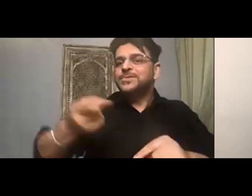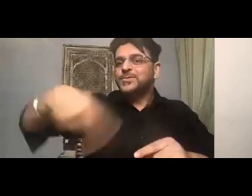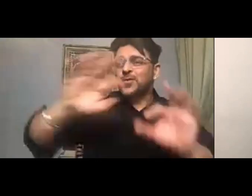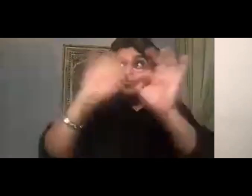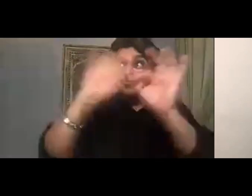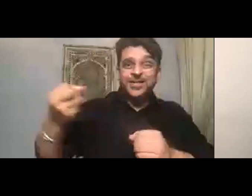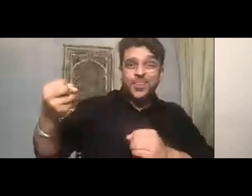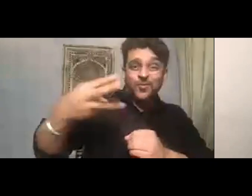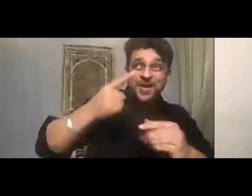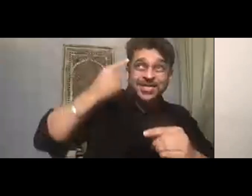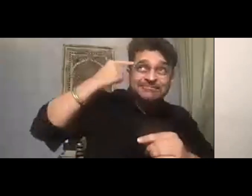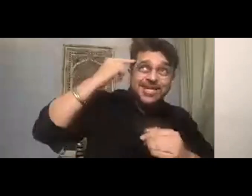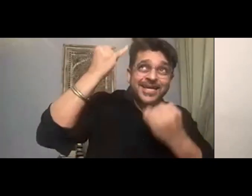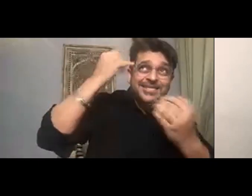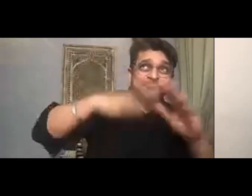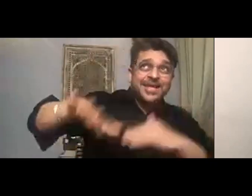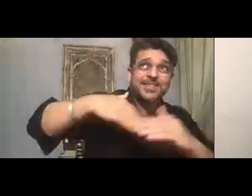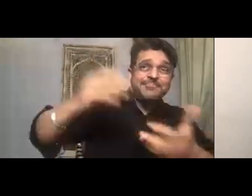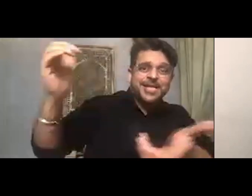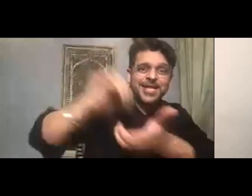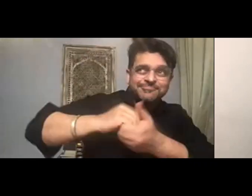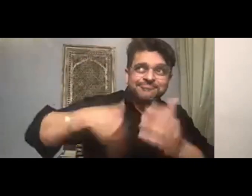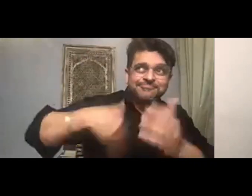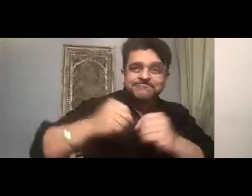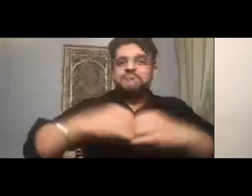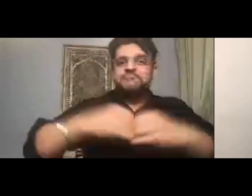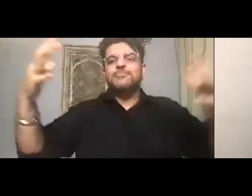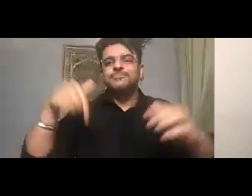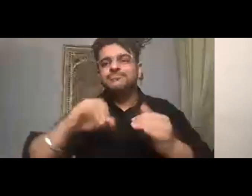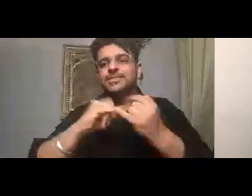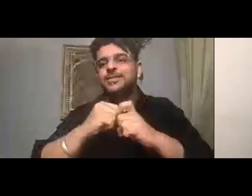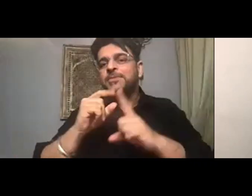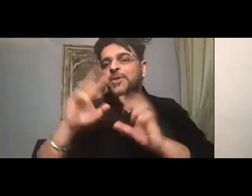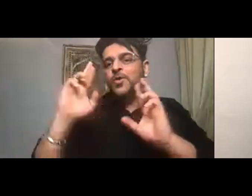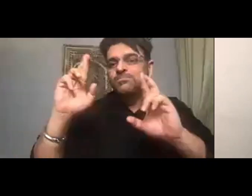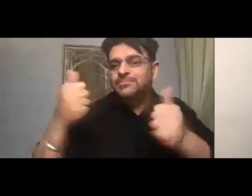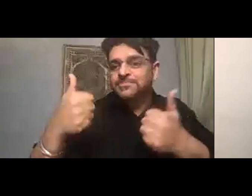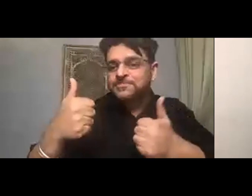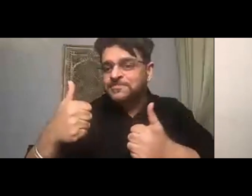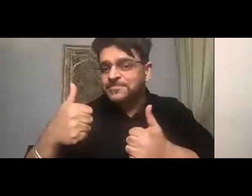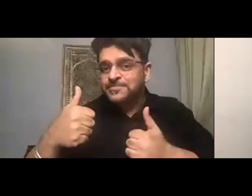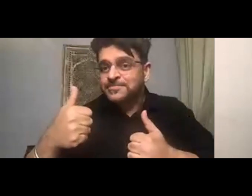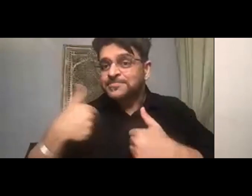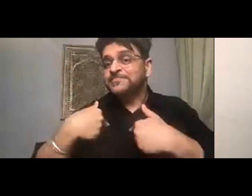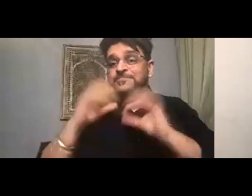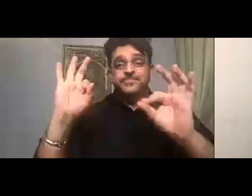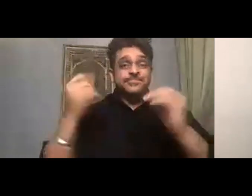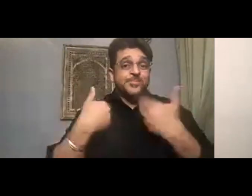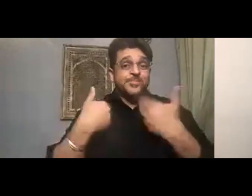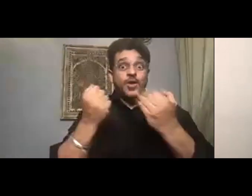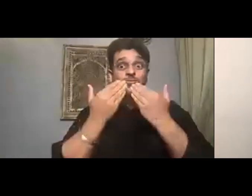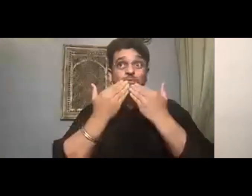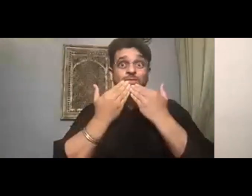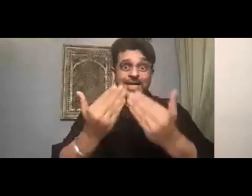to happen with the hearing world, how they have to accommodate to us. We are planning ahead for the next 3 months for a big, big, big blast in